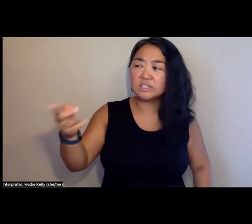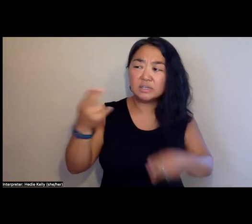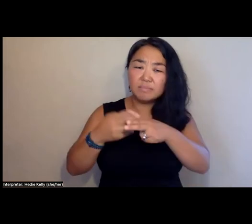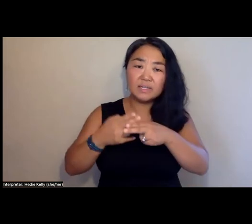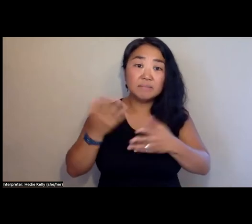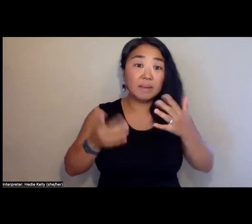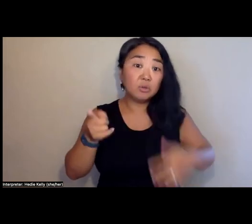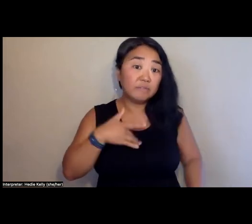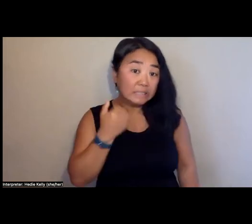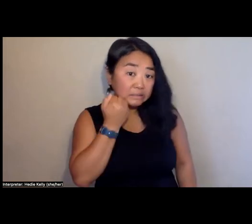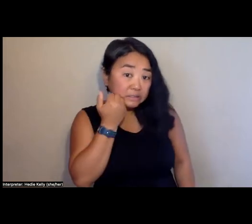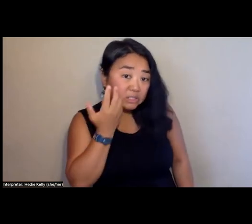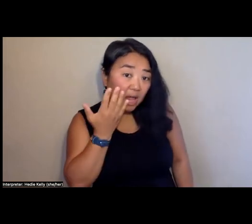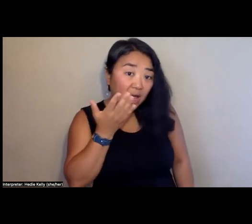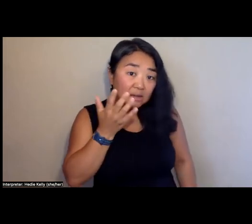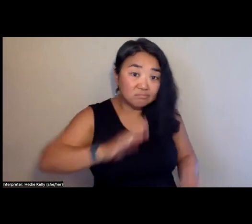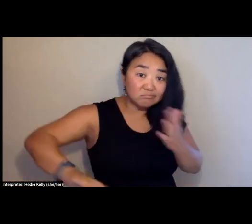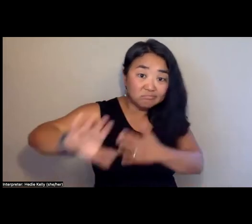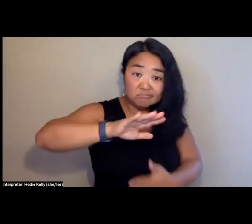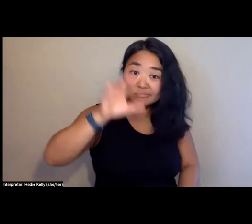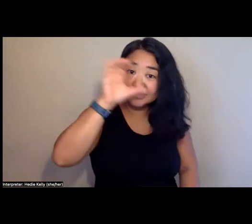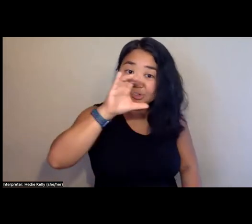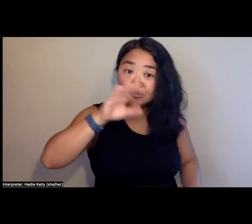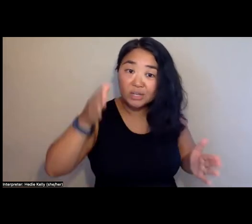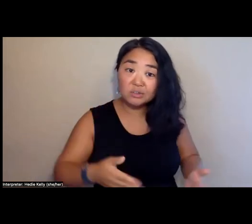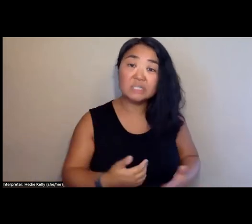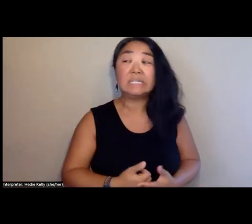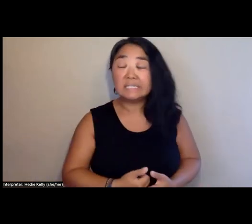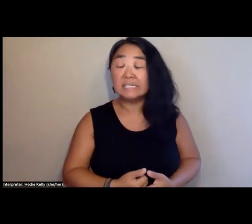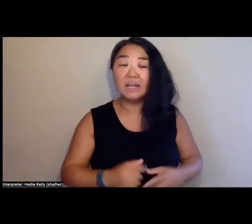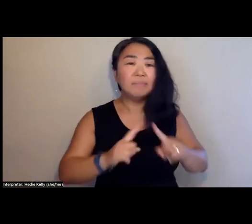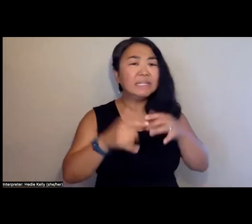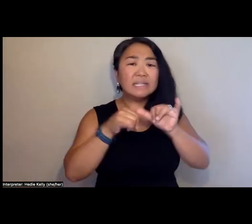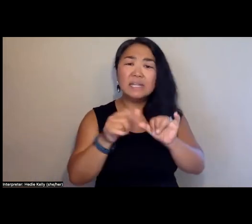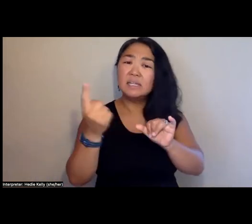feel shy around some strangers, but there's something worthwhile